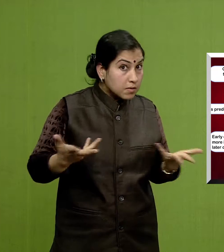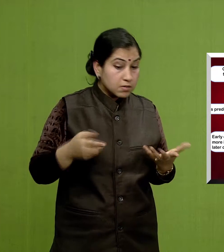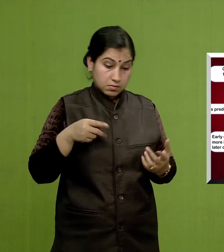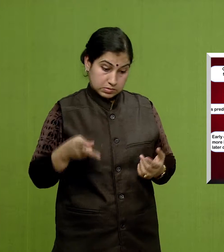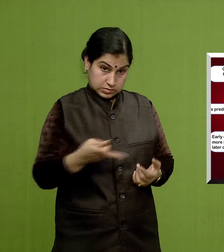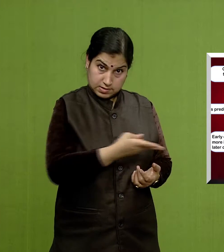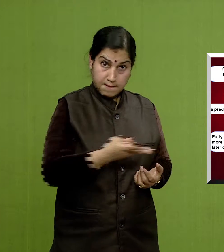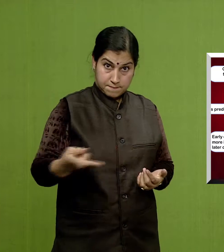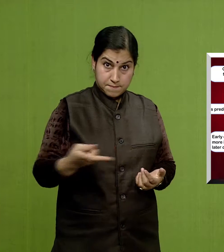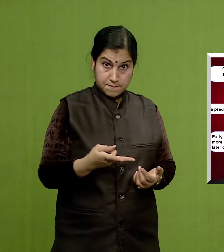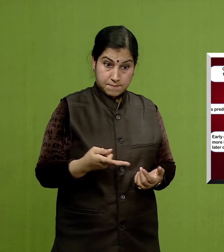not alike.